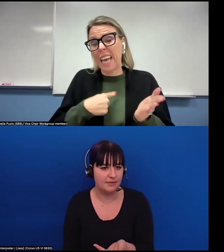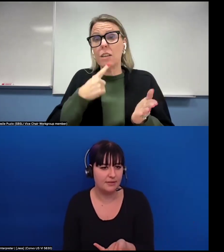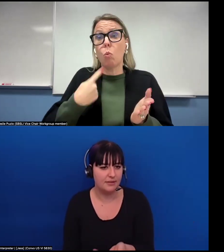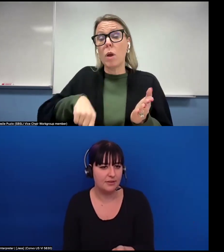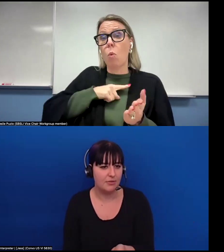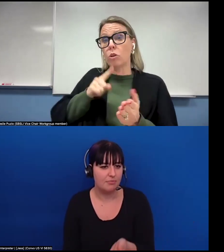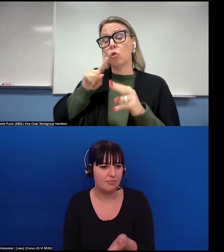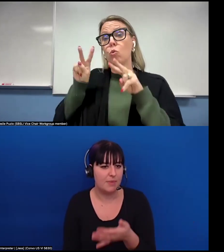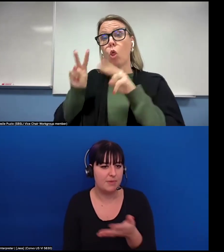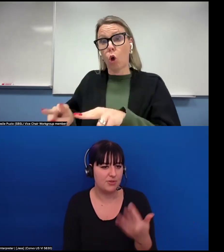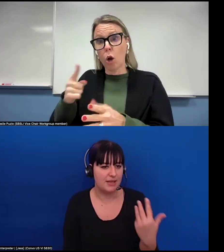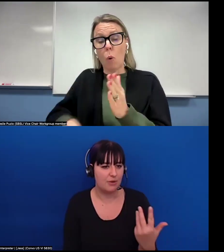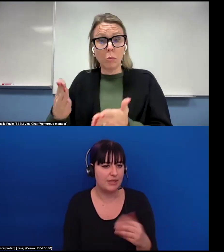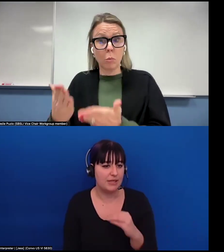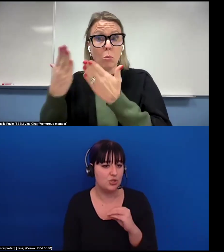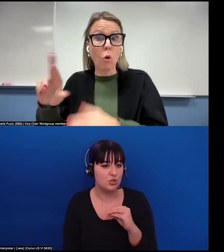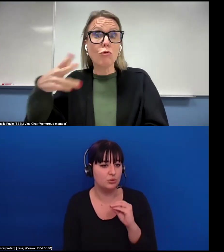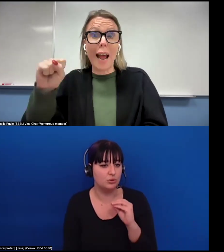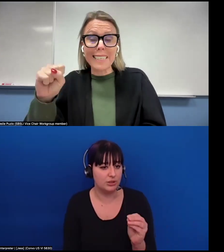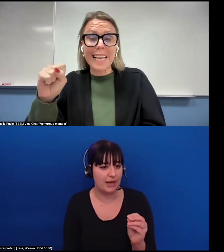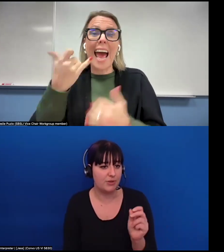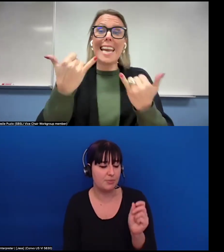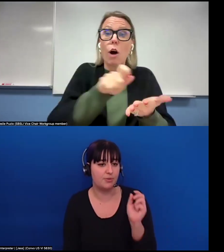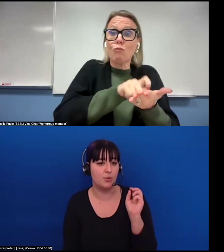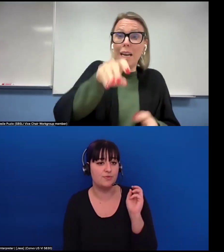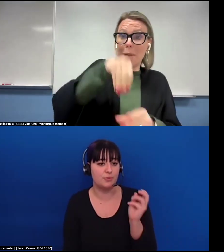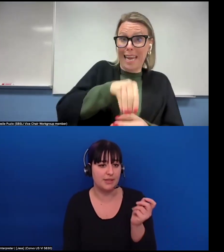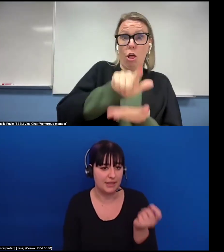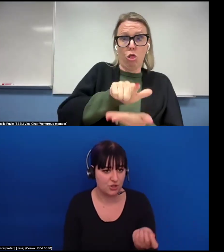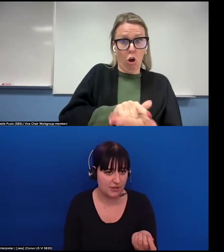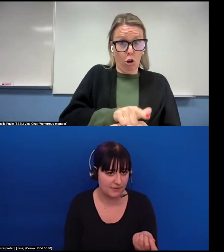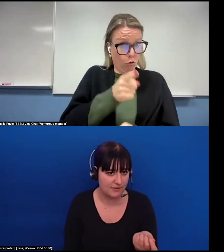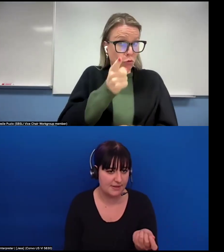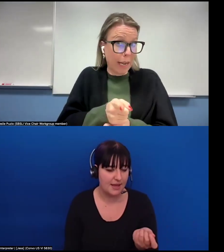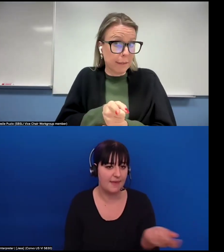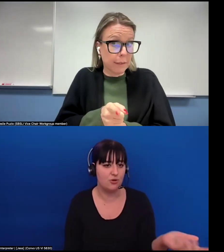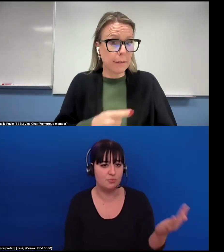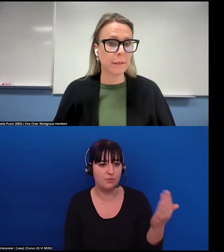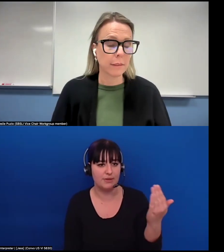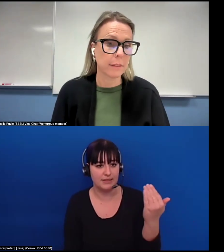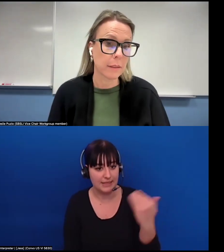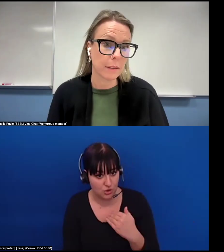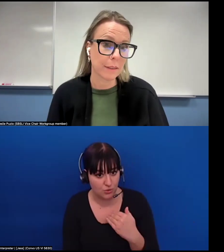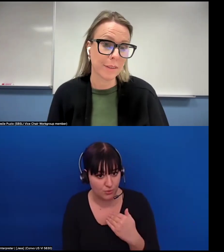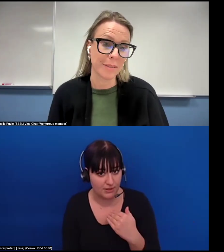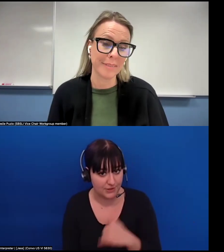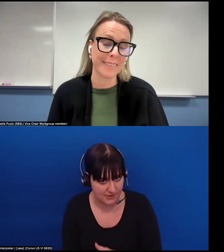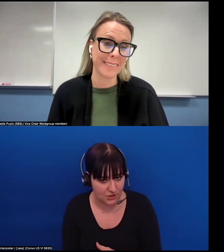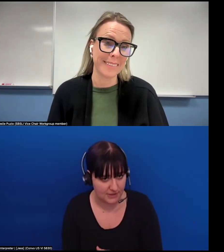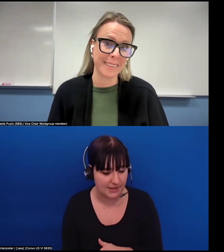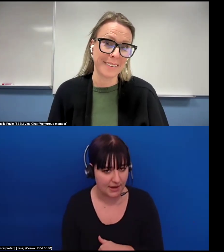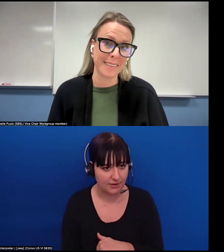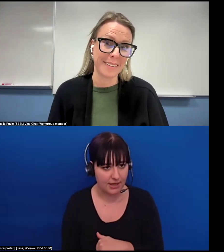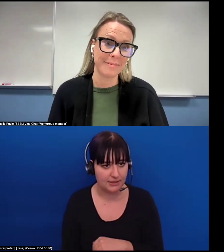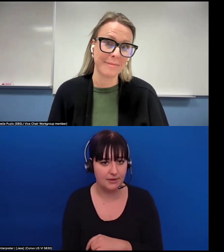again, maybe you're saying that we need to look at what's proposed for the regulations and those should be written into the